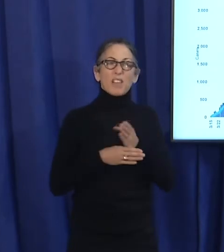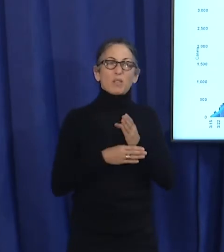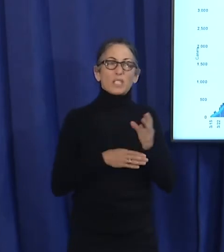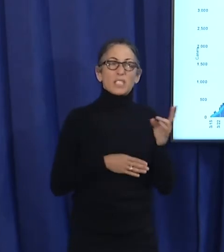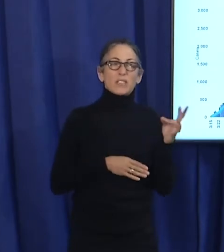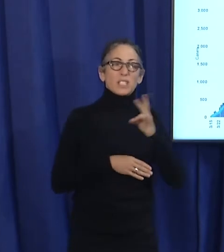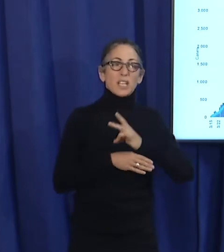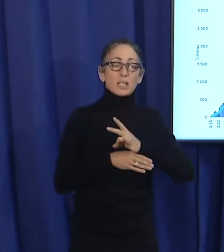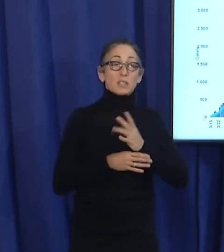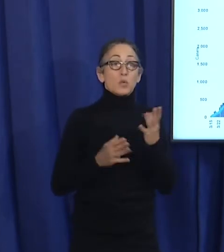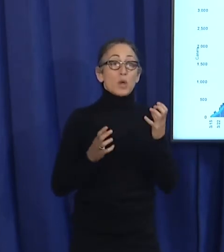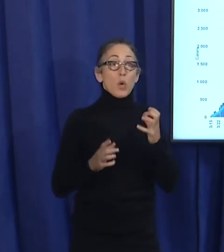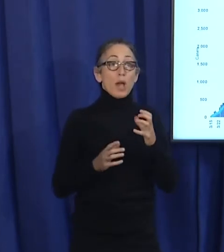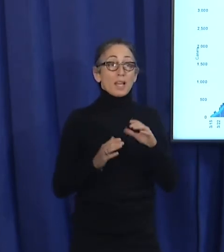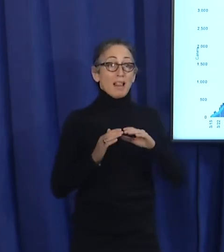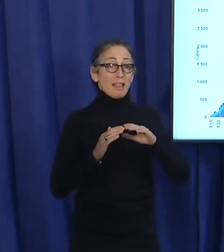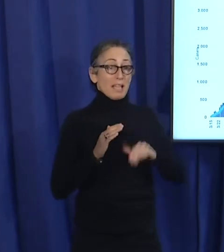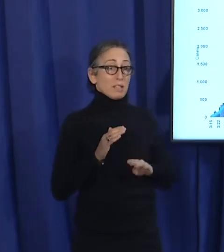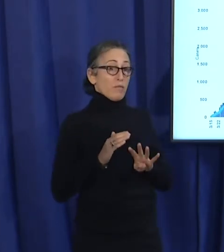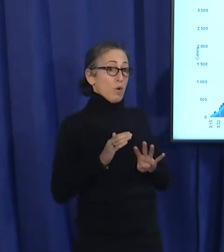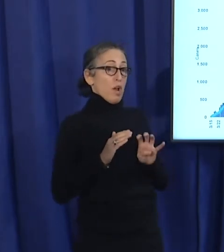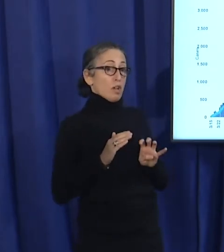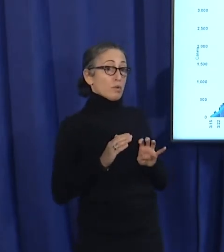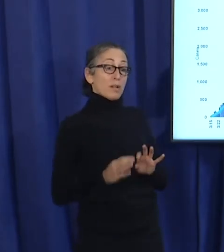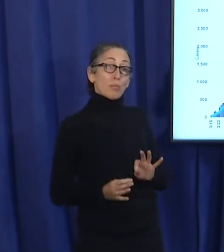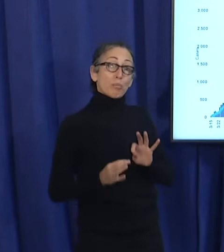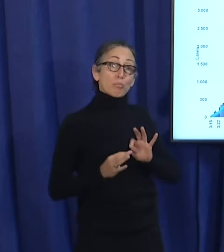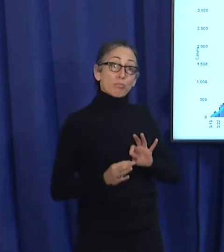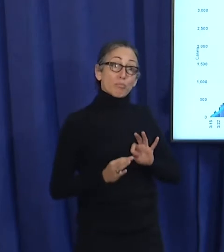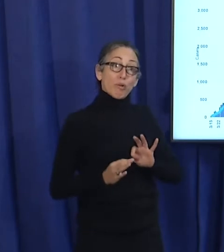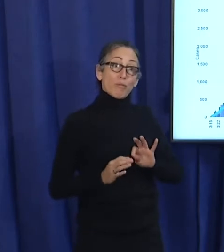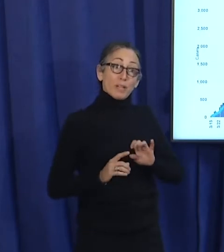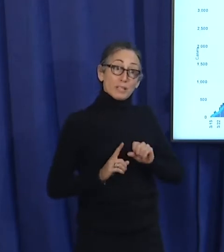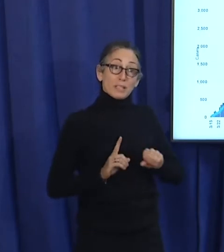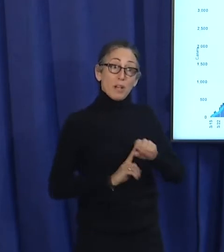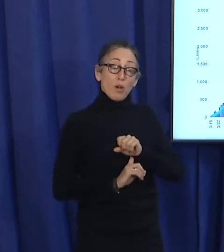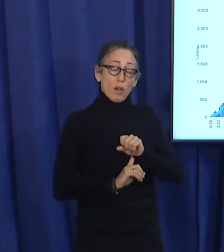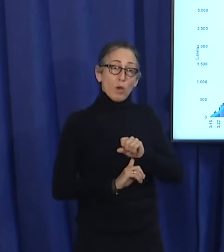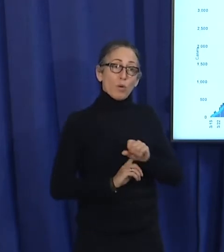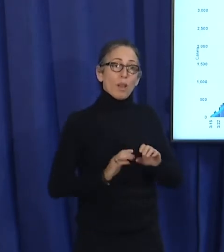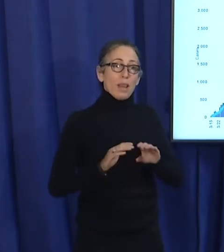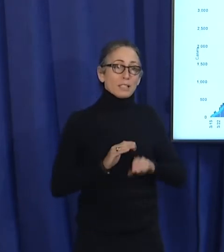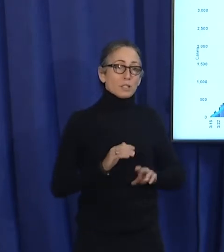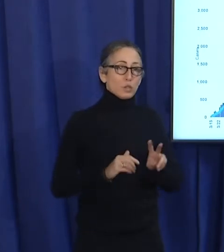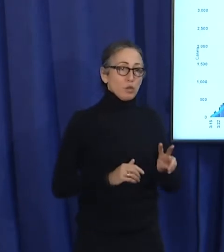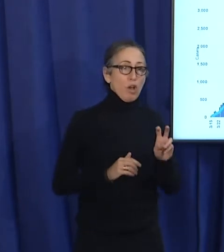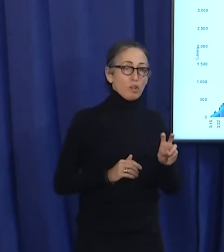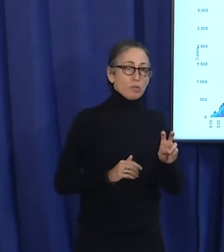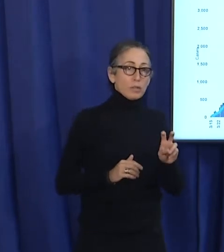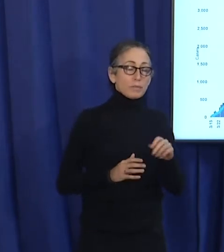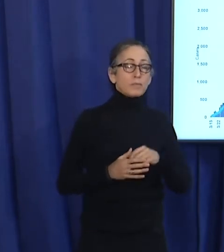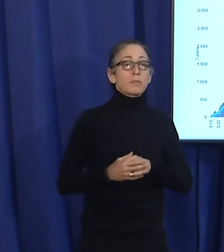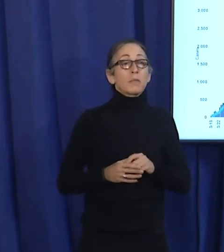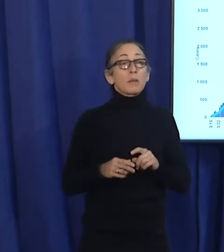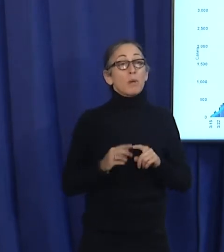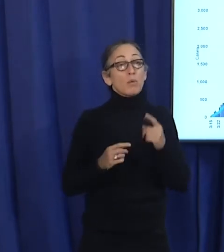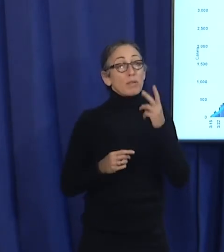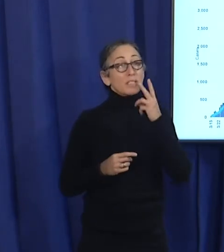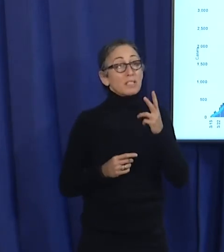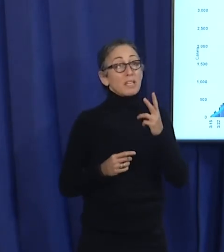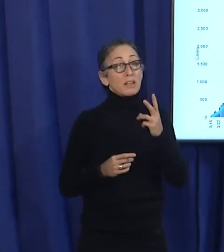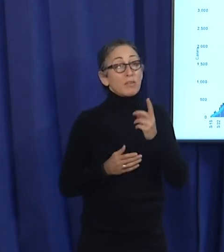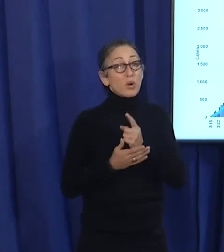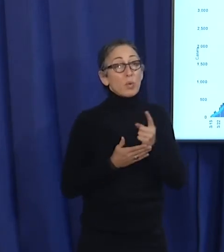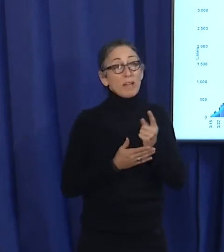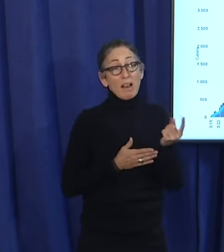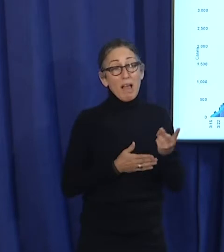number less than 400 and ideally less than 200 cases per day based on our population. But we've seen over the last week and a